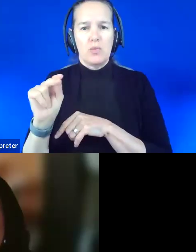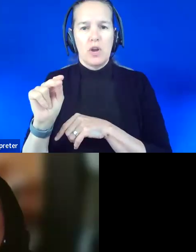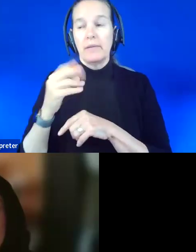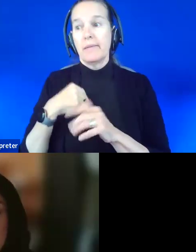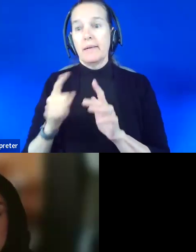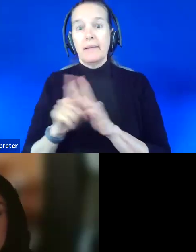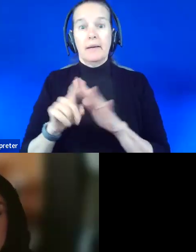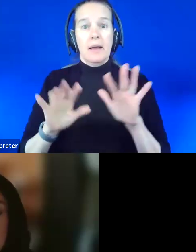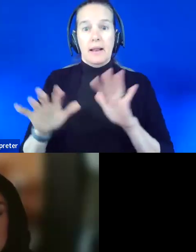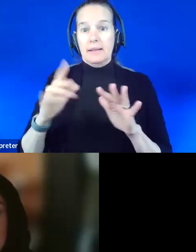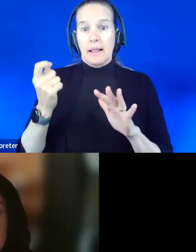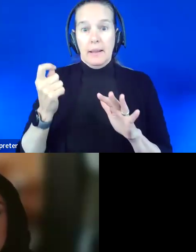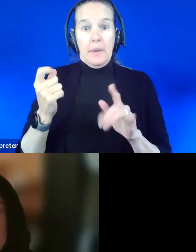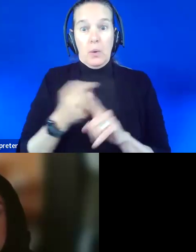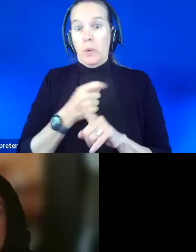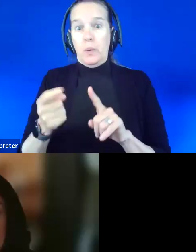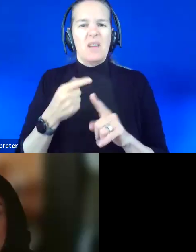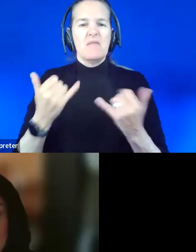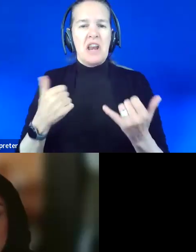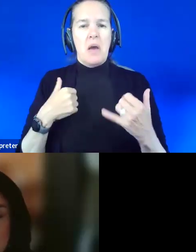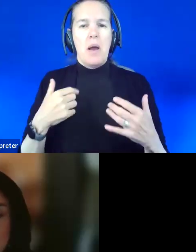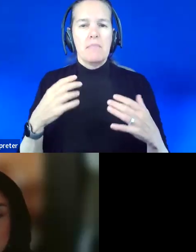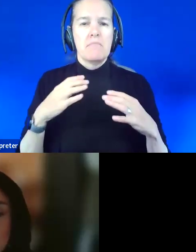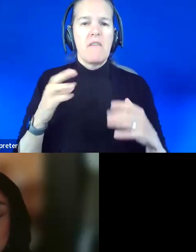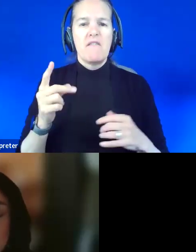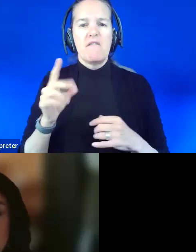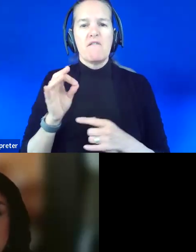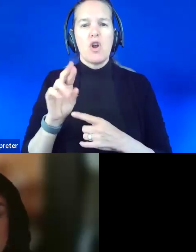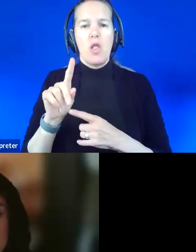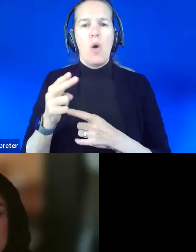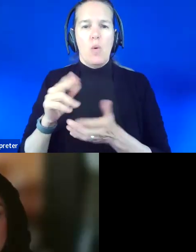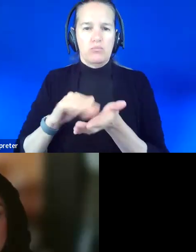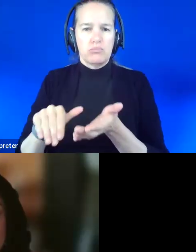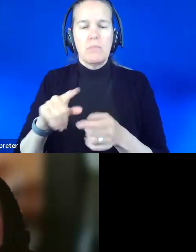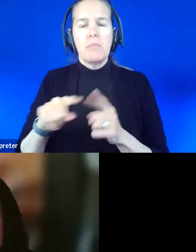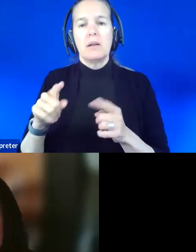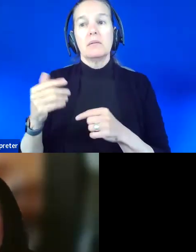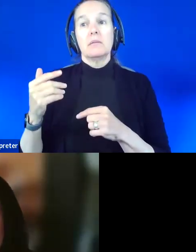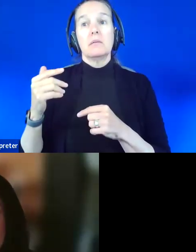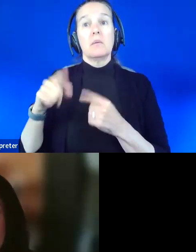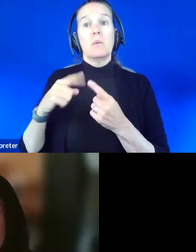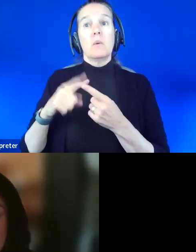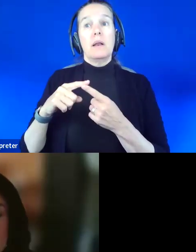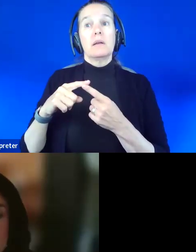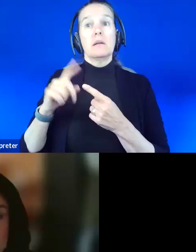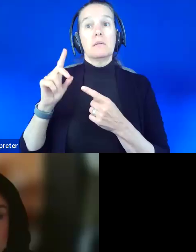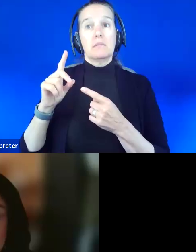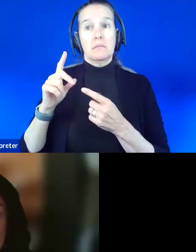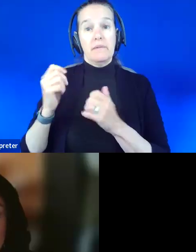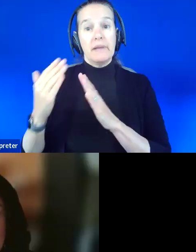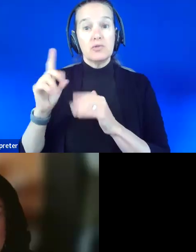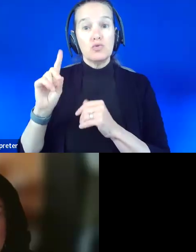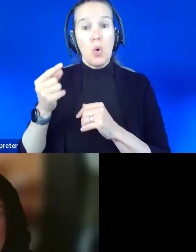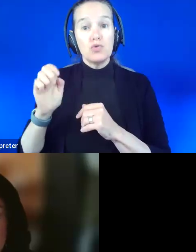unpredictable. I'm on furlough now, but in my break, when I was Doge in February, I was able to start Full Circle Access,